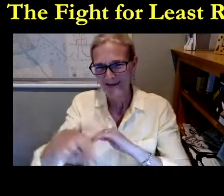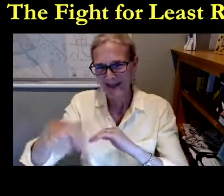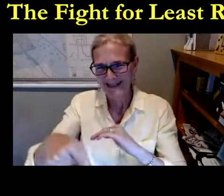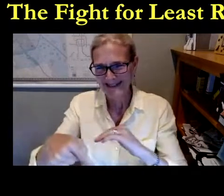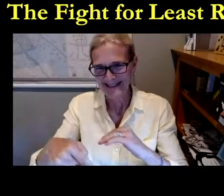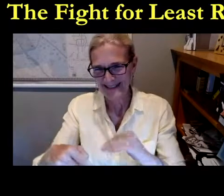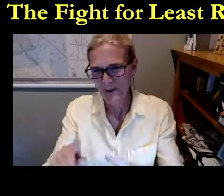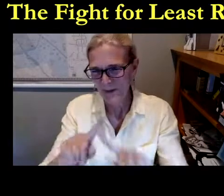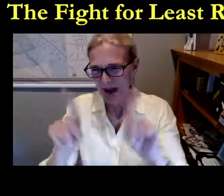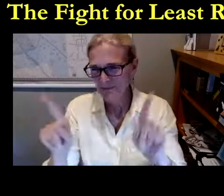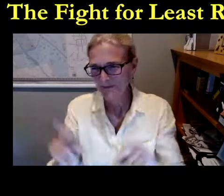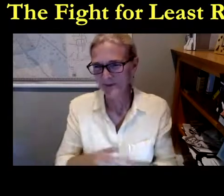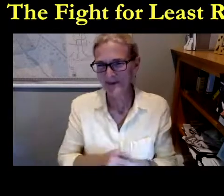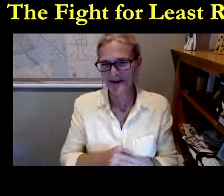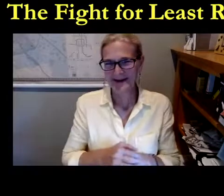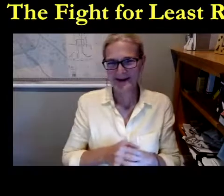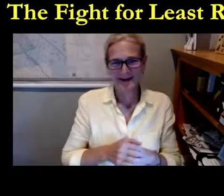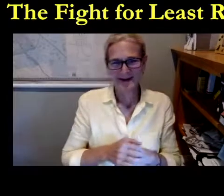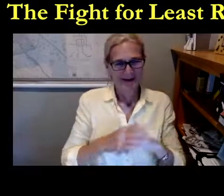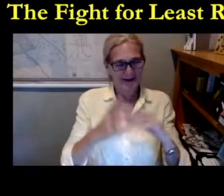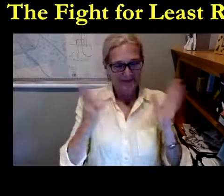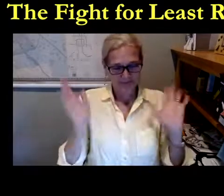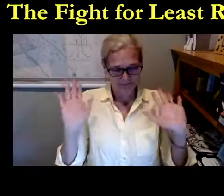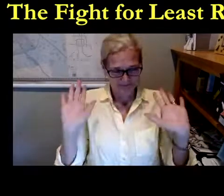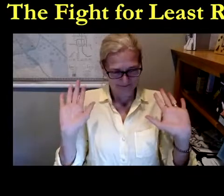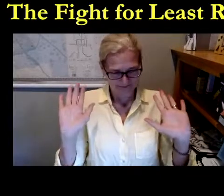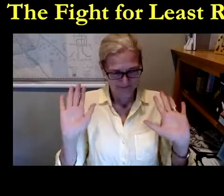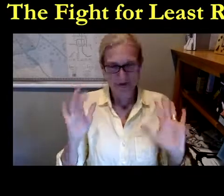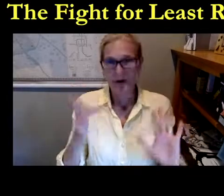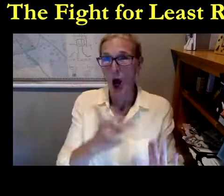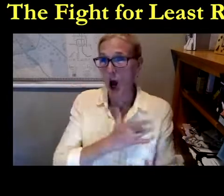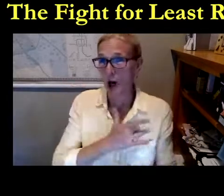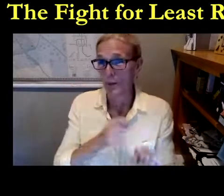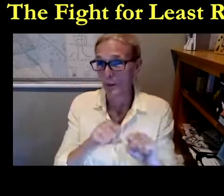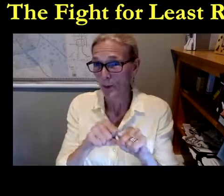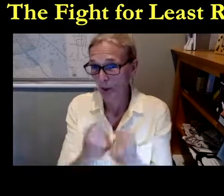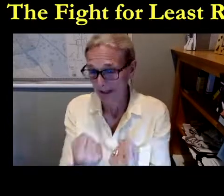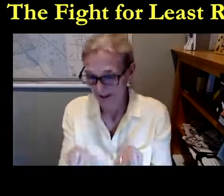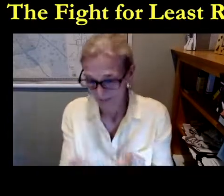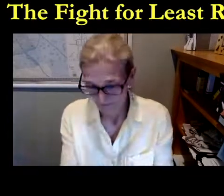my own dissertation. We need to talk after this.